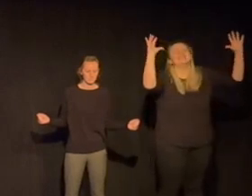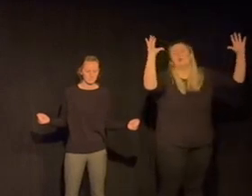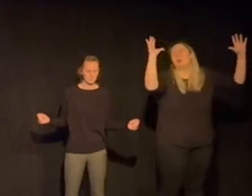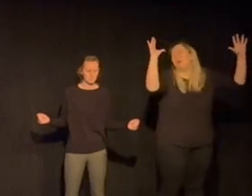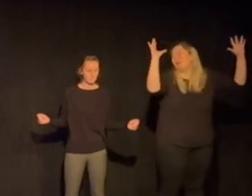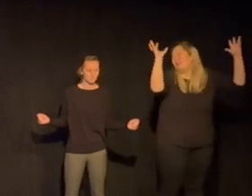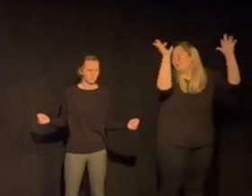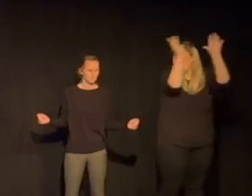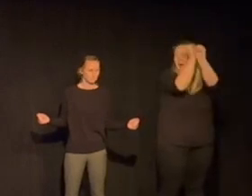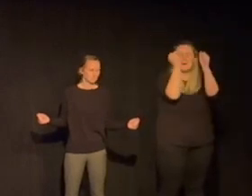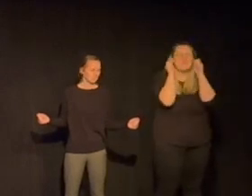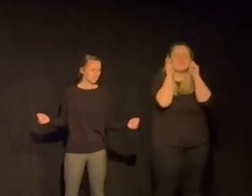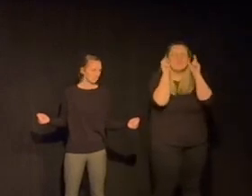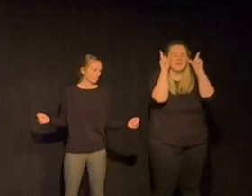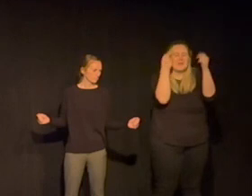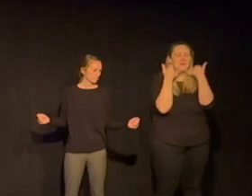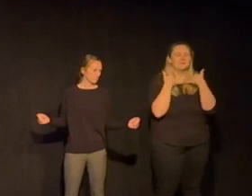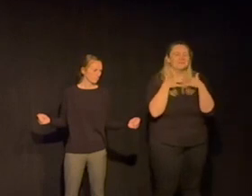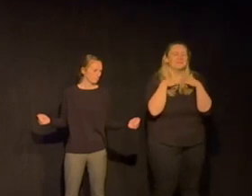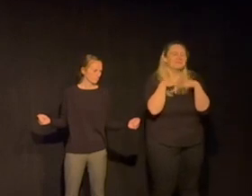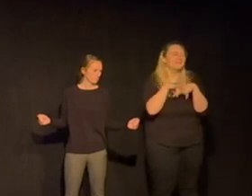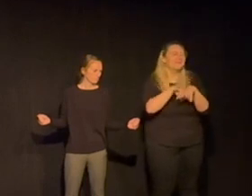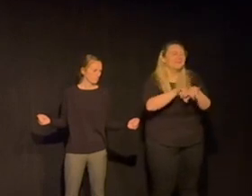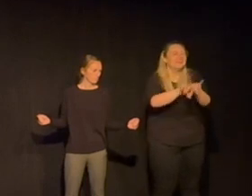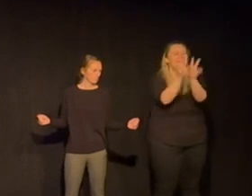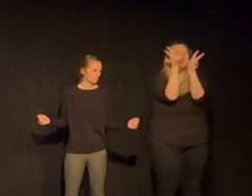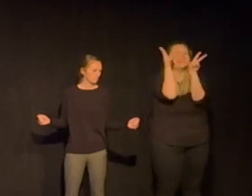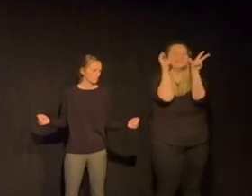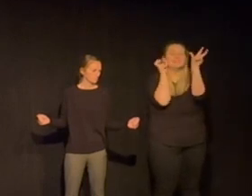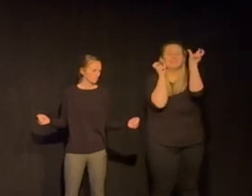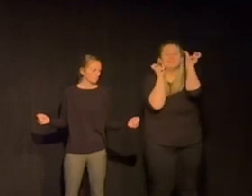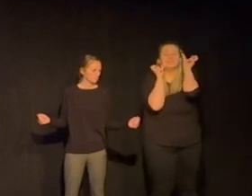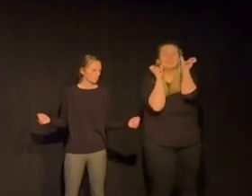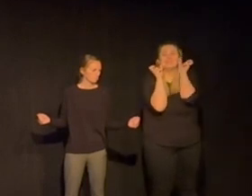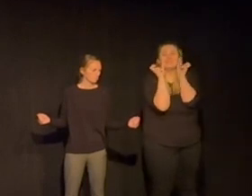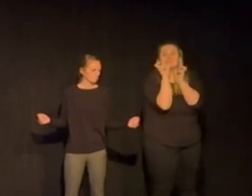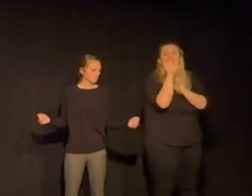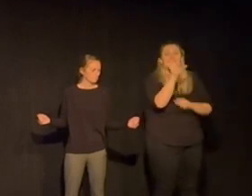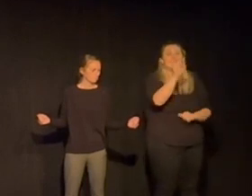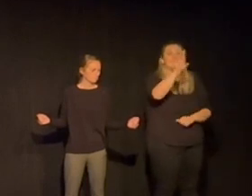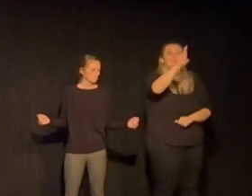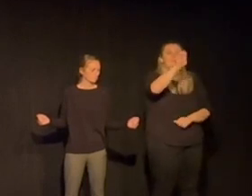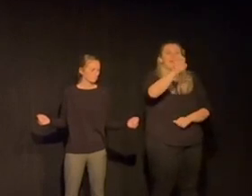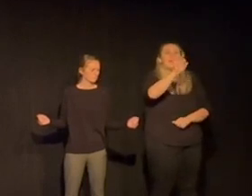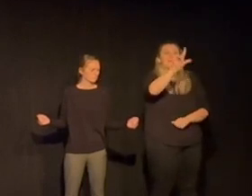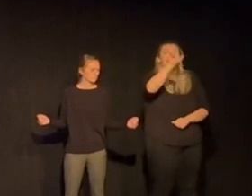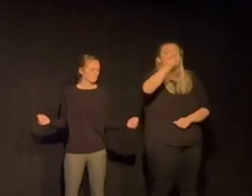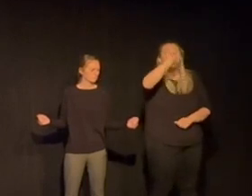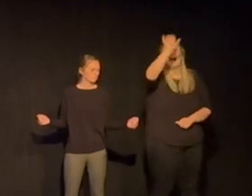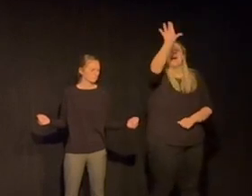Still ringing in my ears, tasted them upon my tongue.